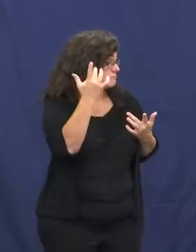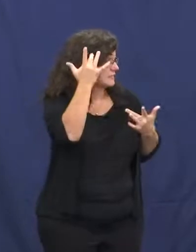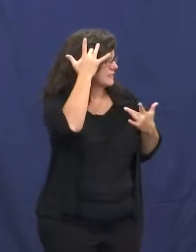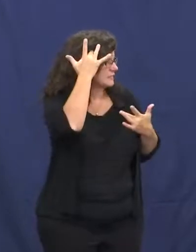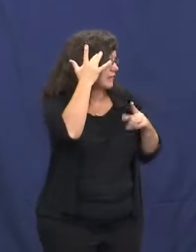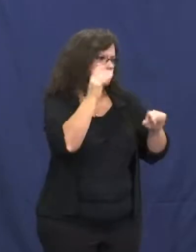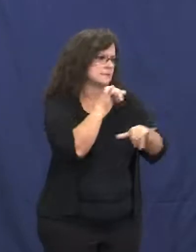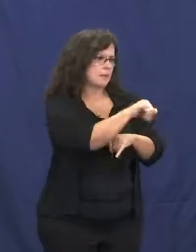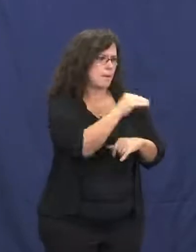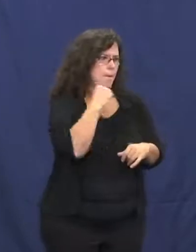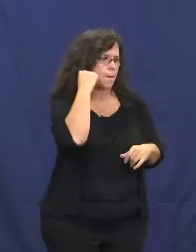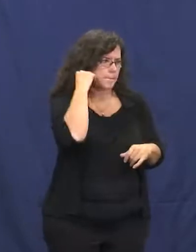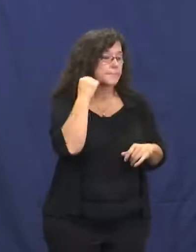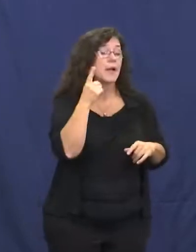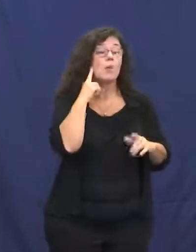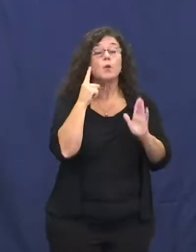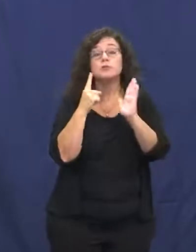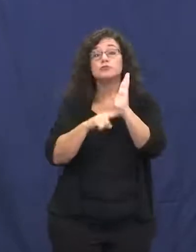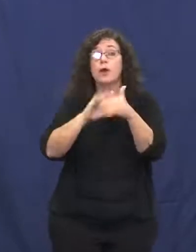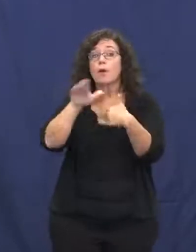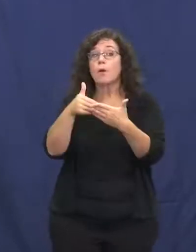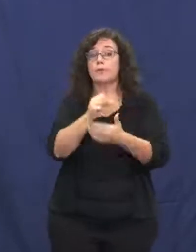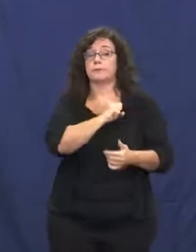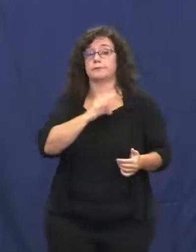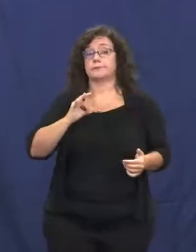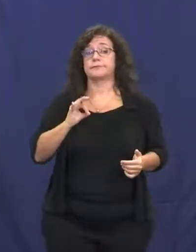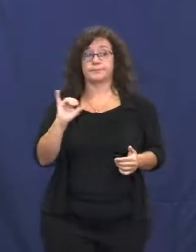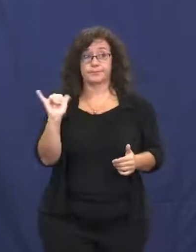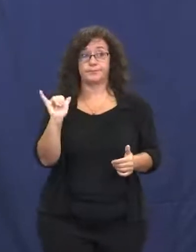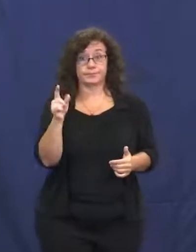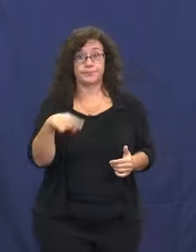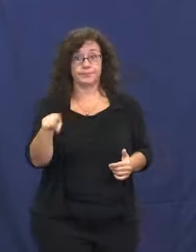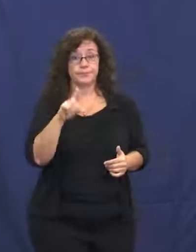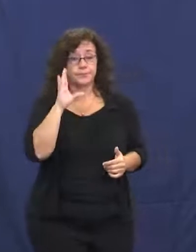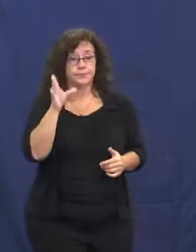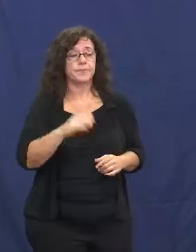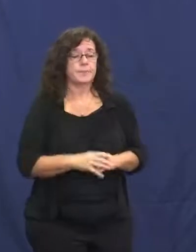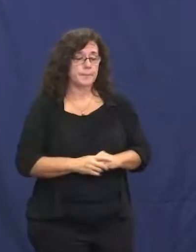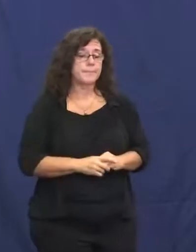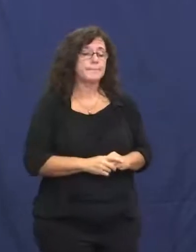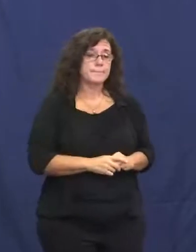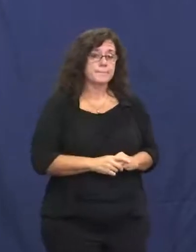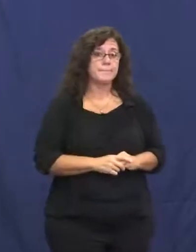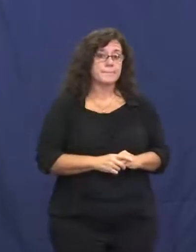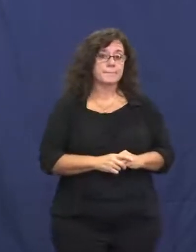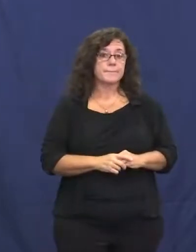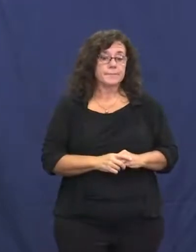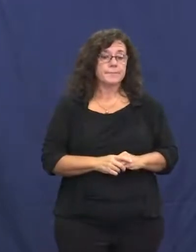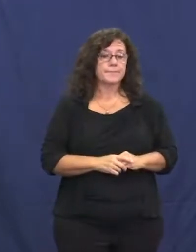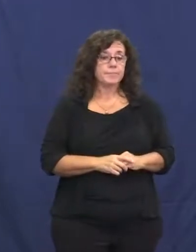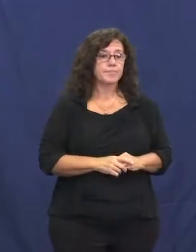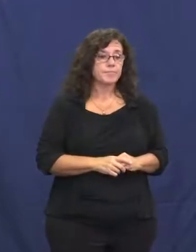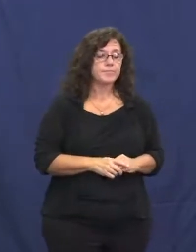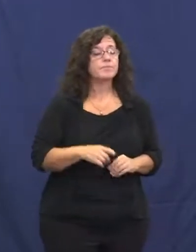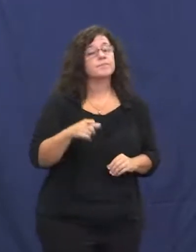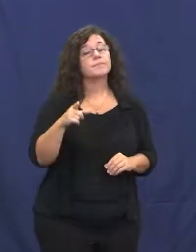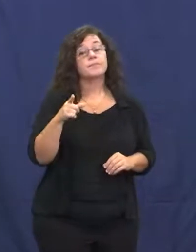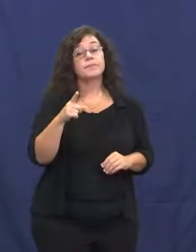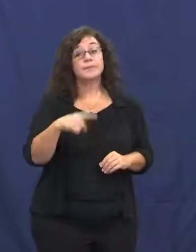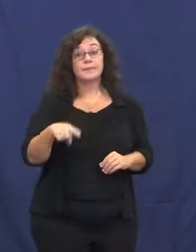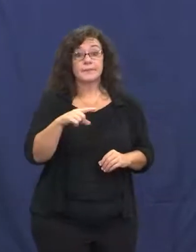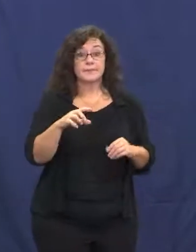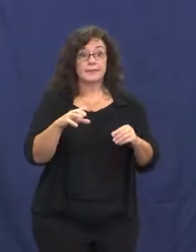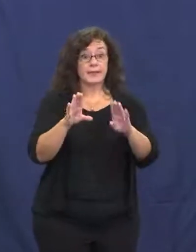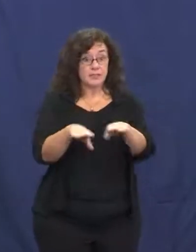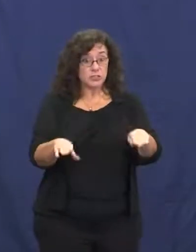any symptoms on a daily basis. And students will be kept as much as possible in small common cohorts